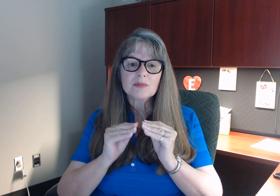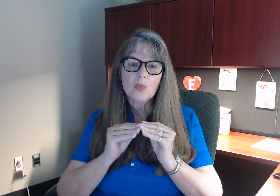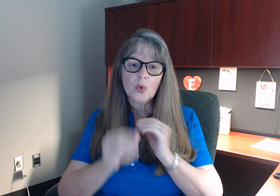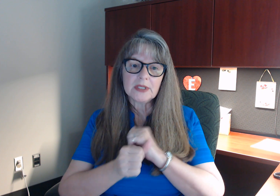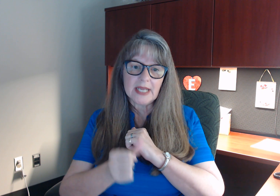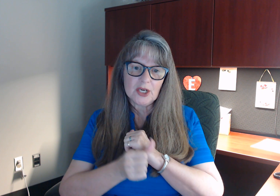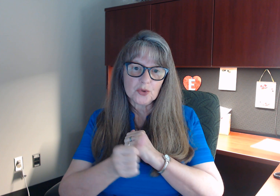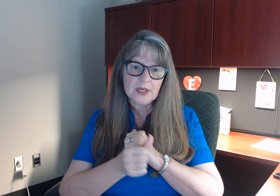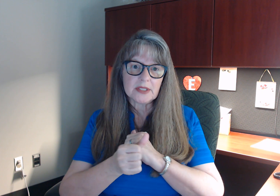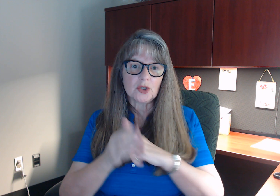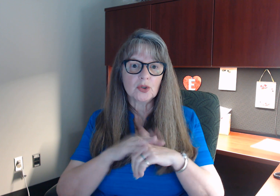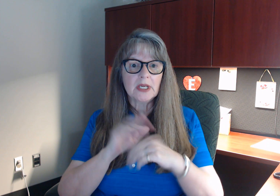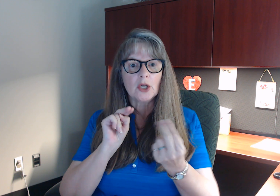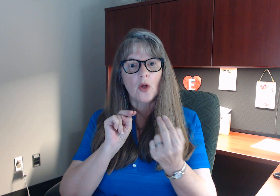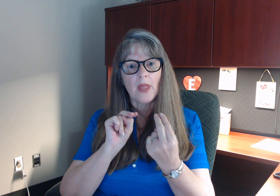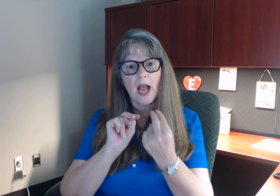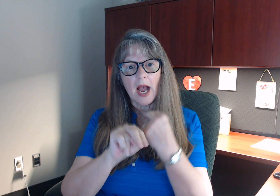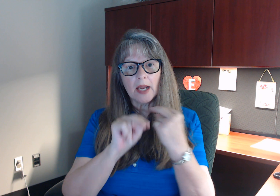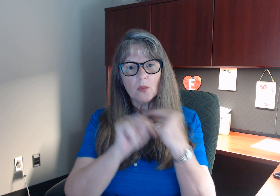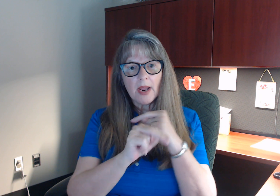more dangerous as you get on the highway.